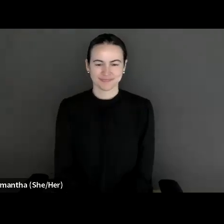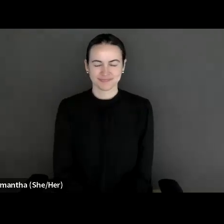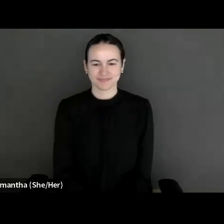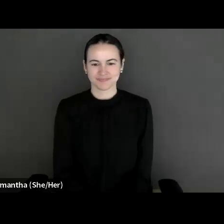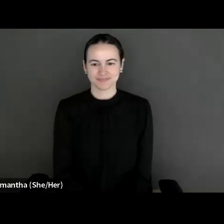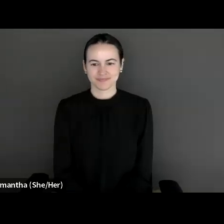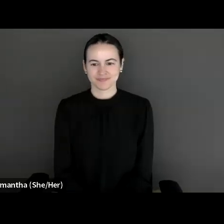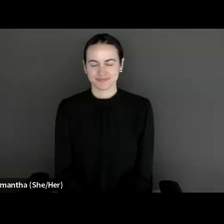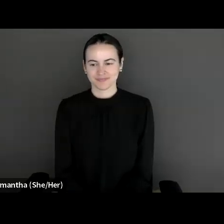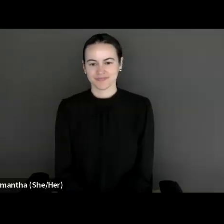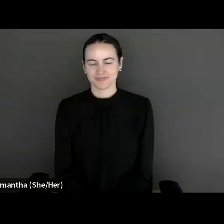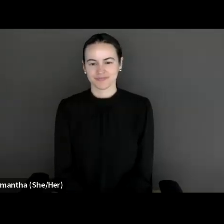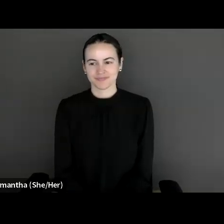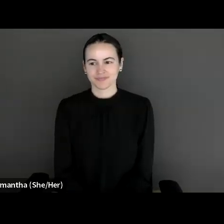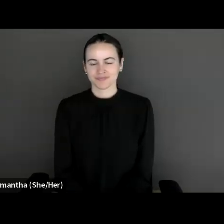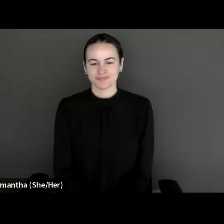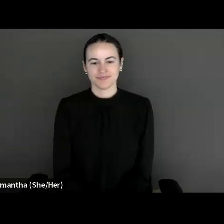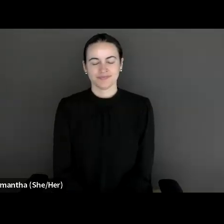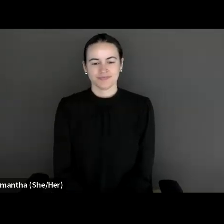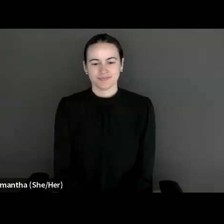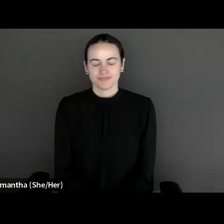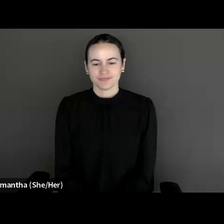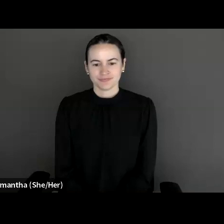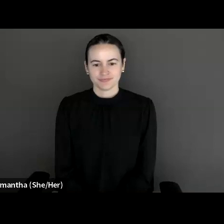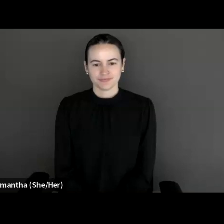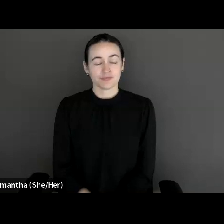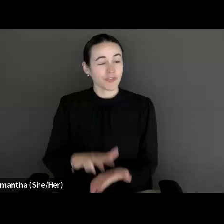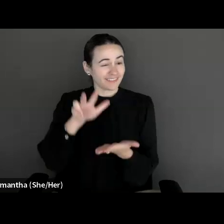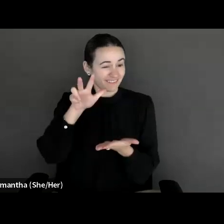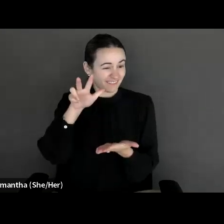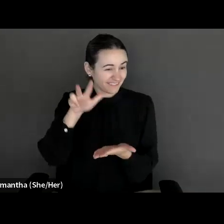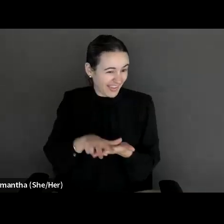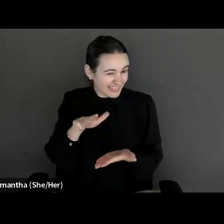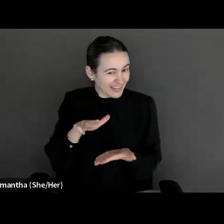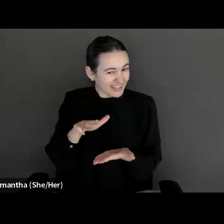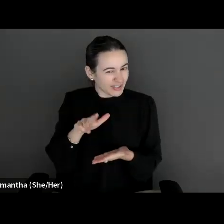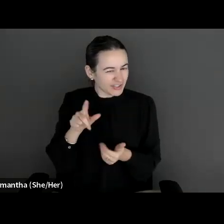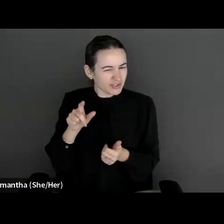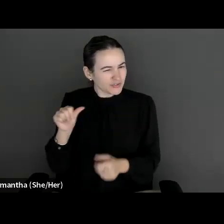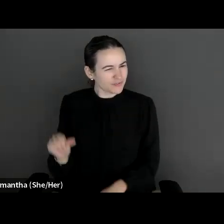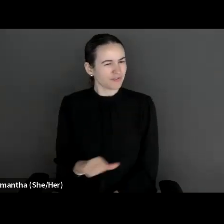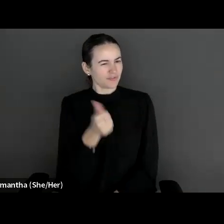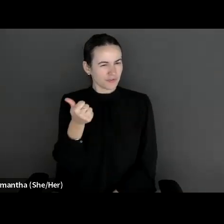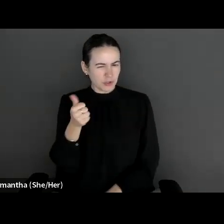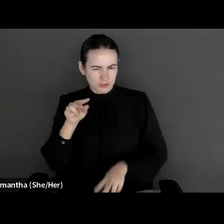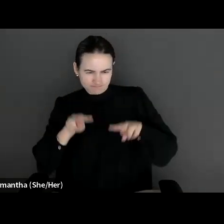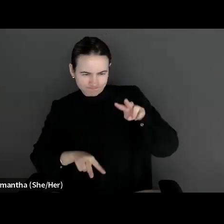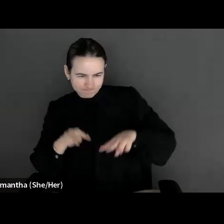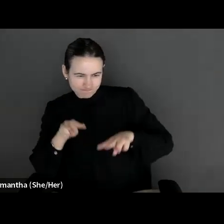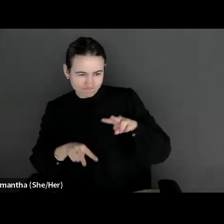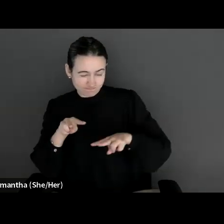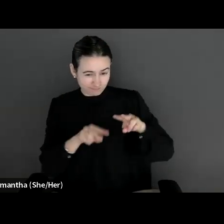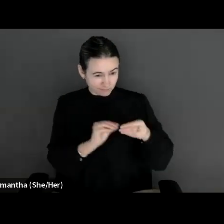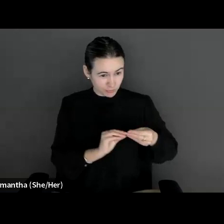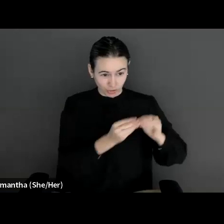When we're doing rating scale validation activities, we need to start by examining the status test construct and examine how well